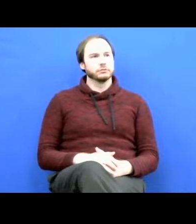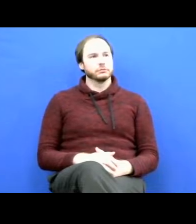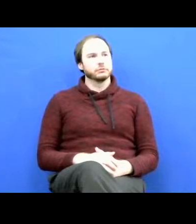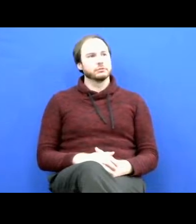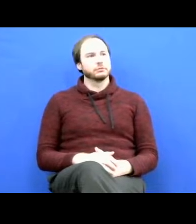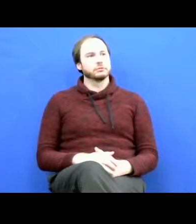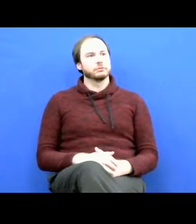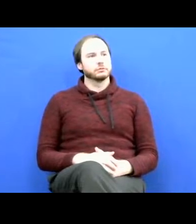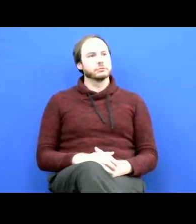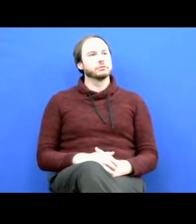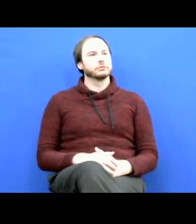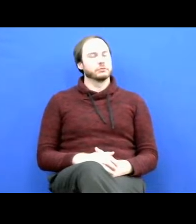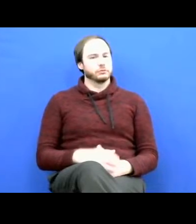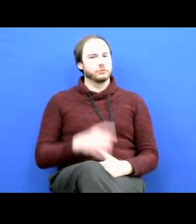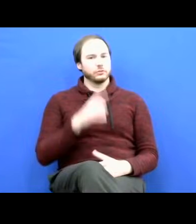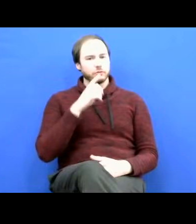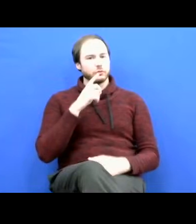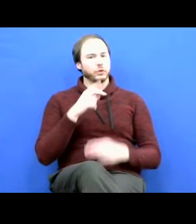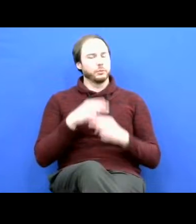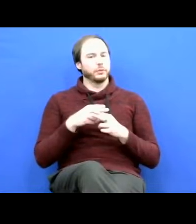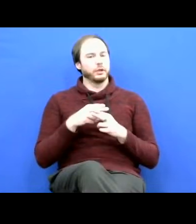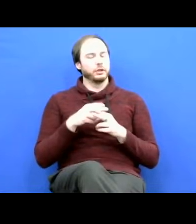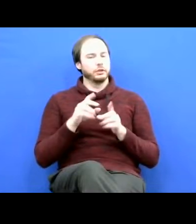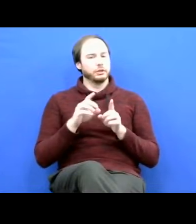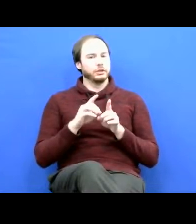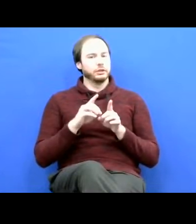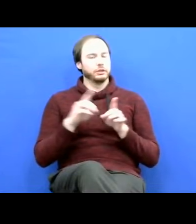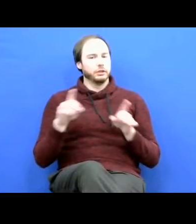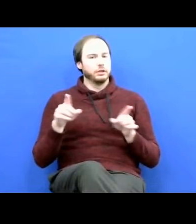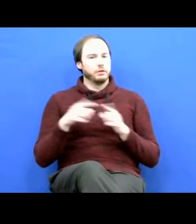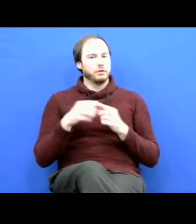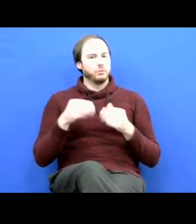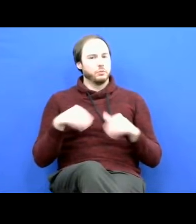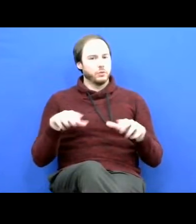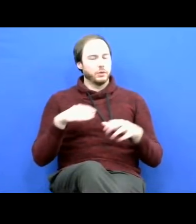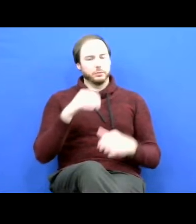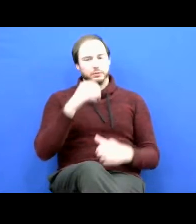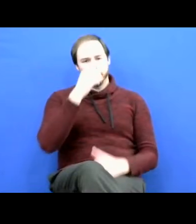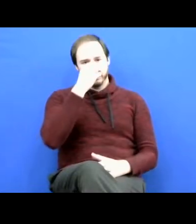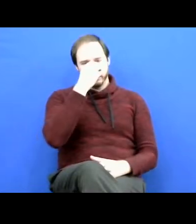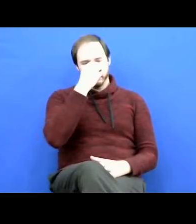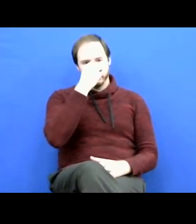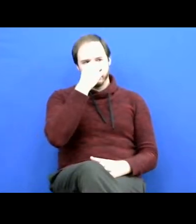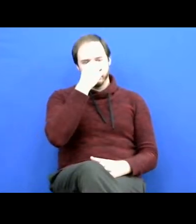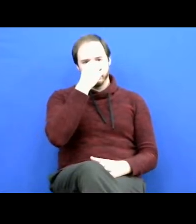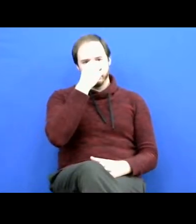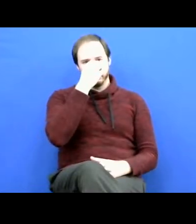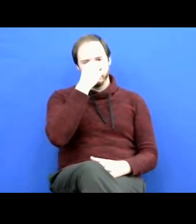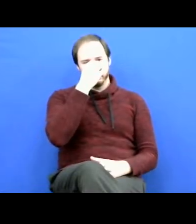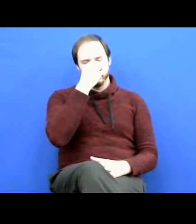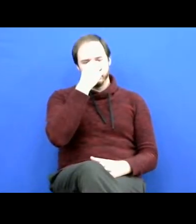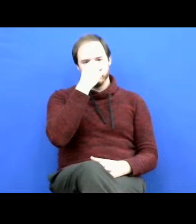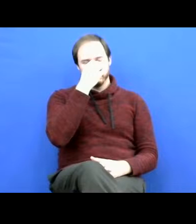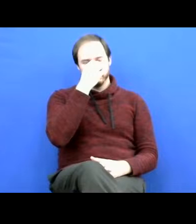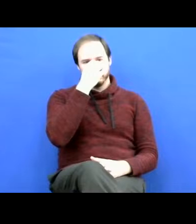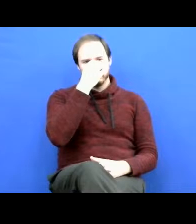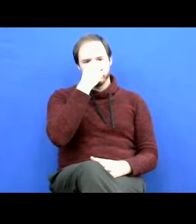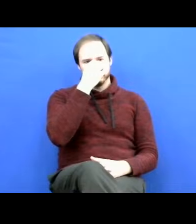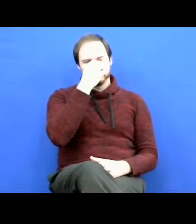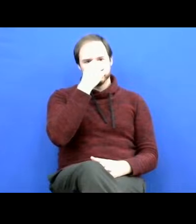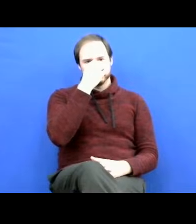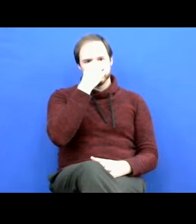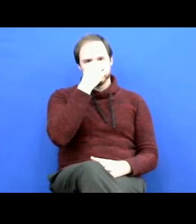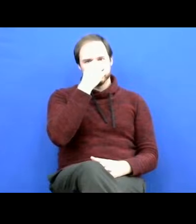Speaking on the distance from the properties, and I'm not certain that have the latest,